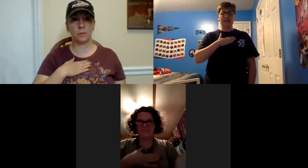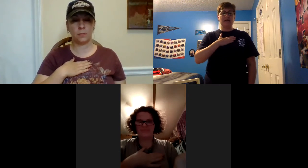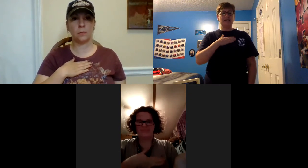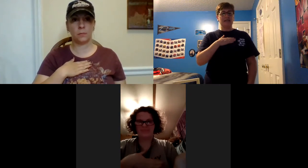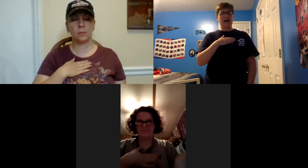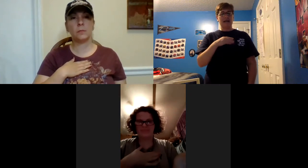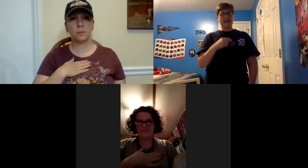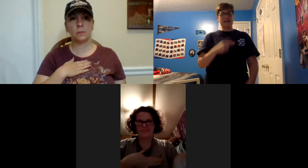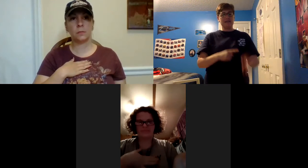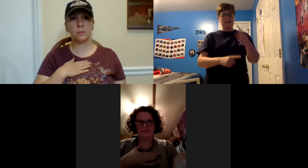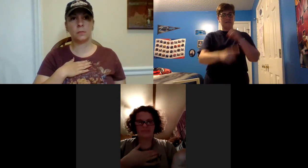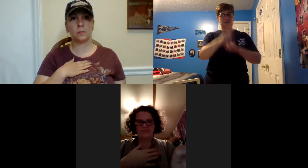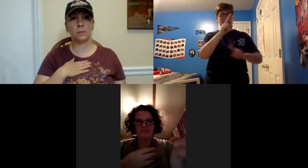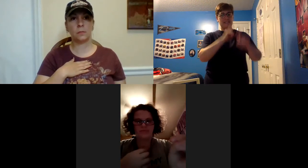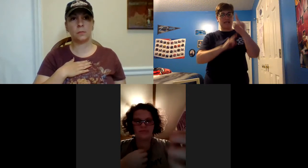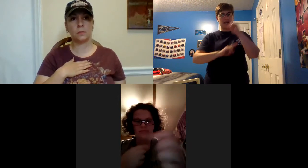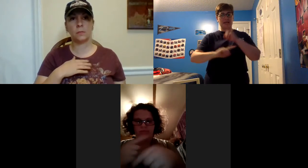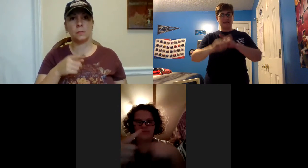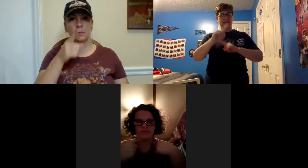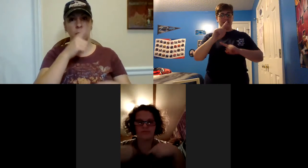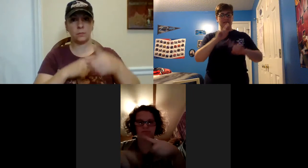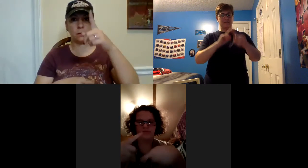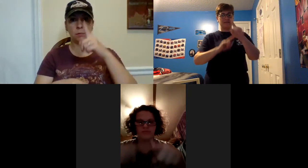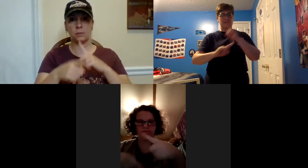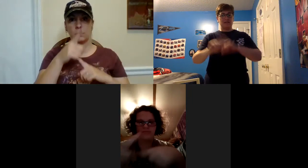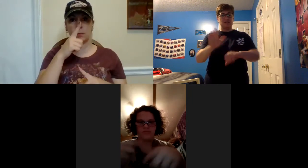please sign. We got sign